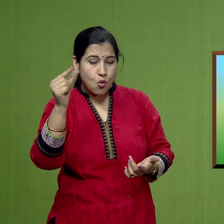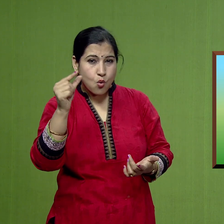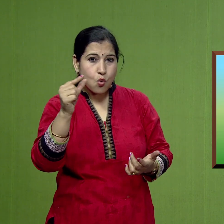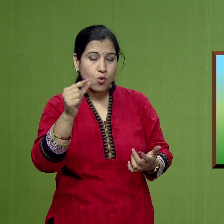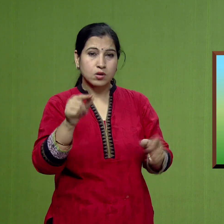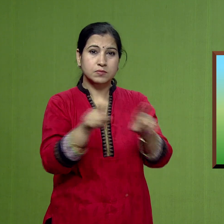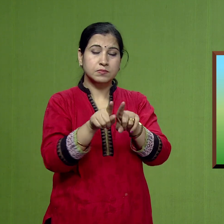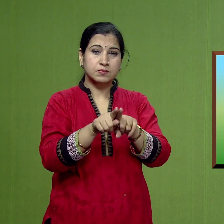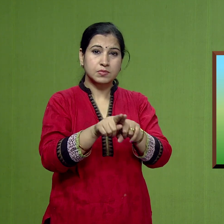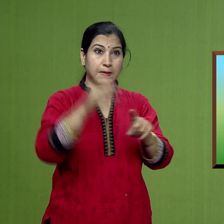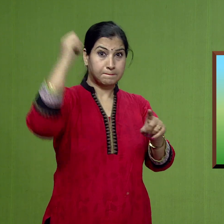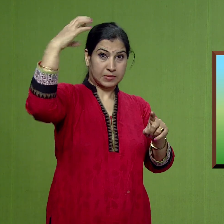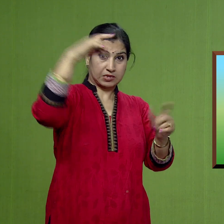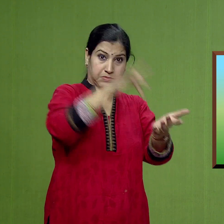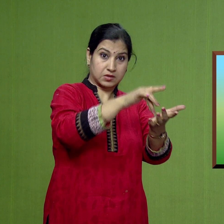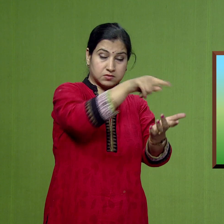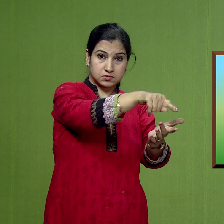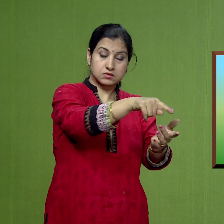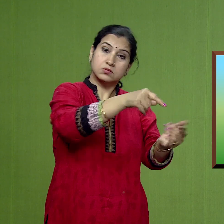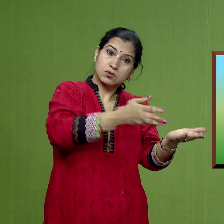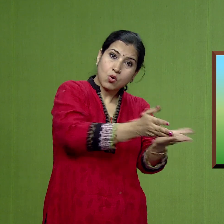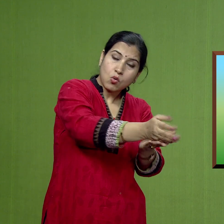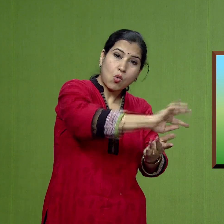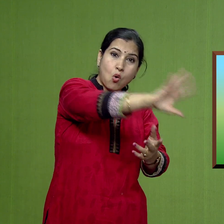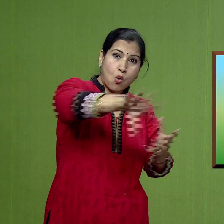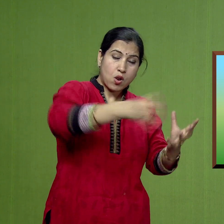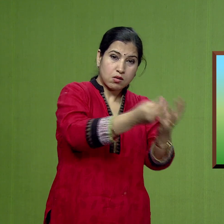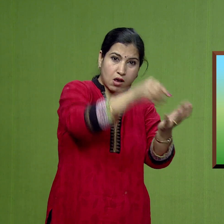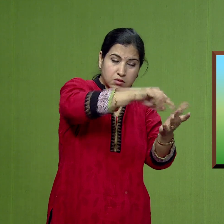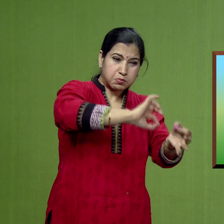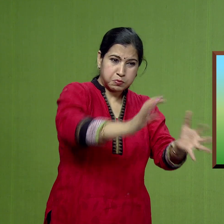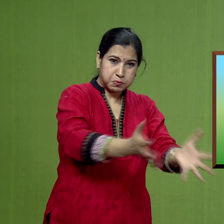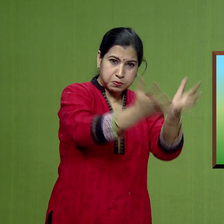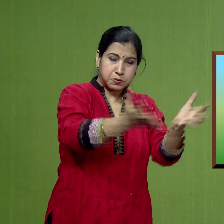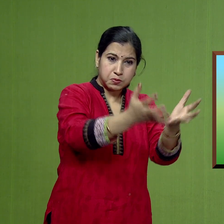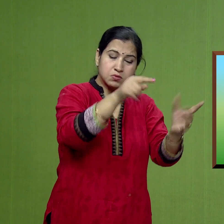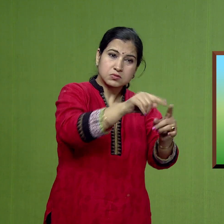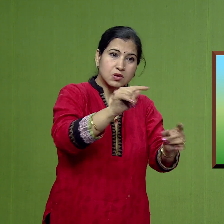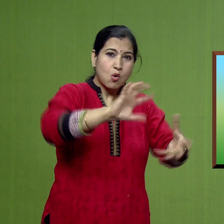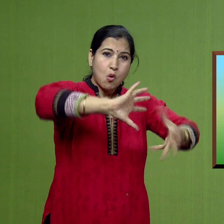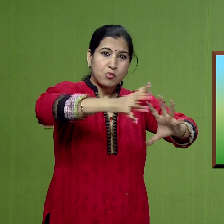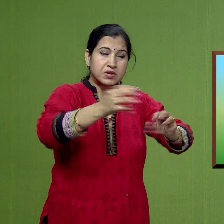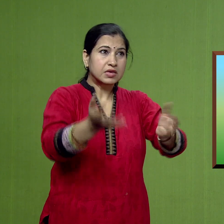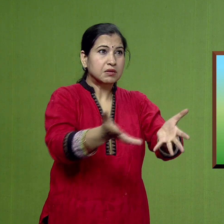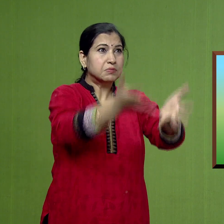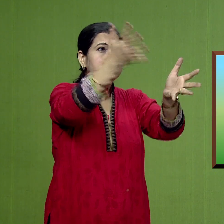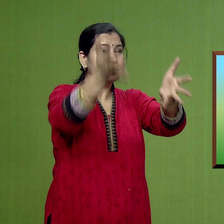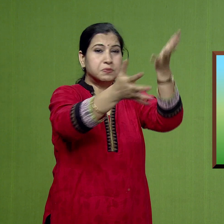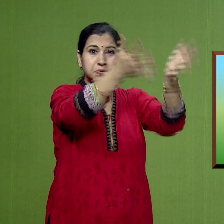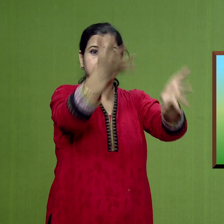station, this process of combustion causes smoke in the air and which makes